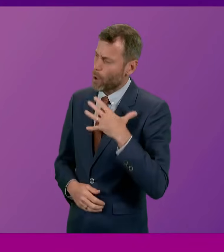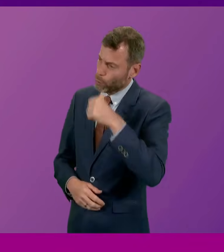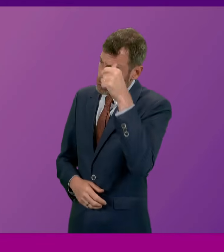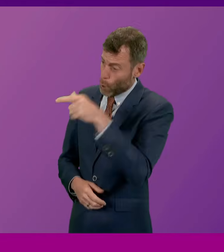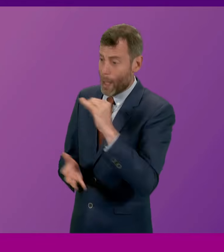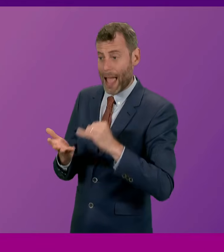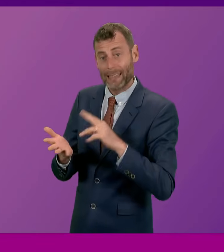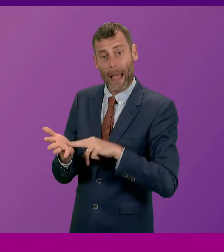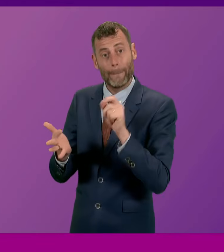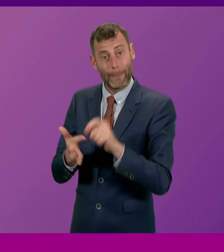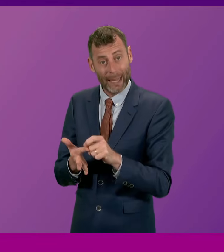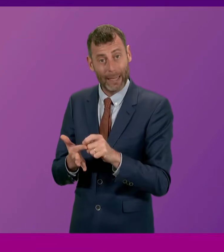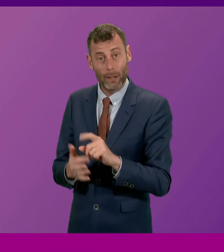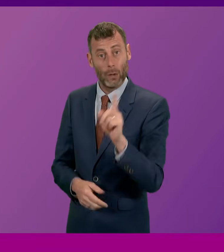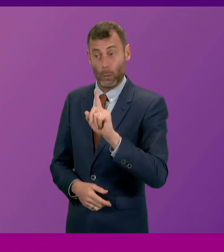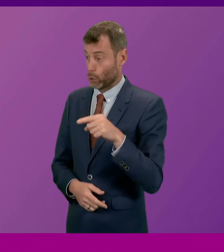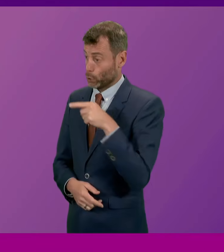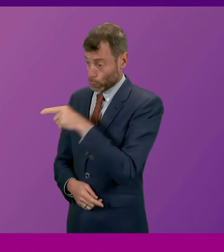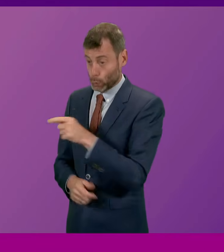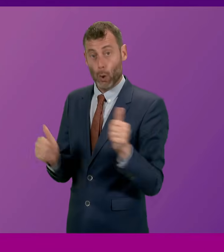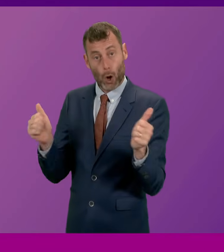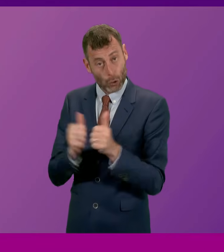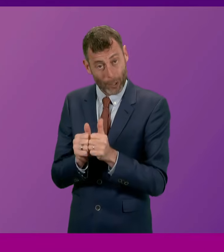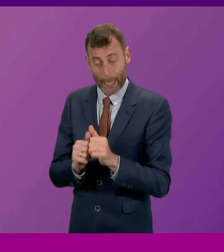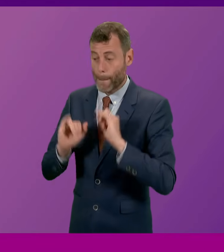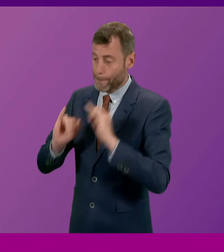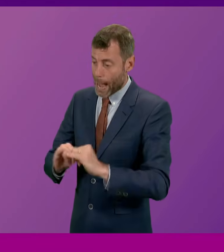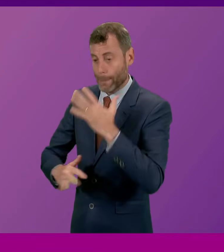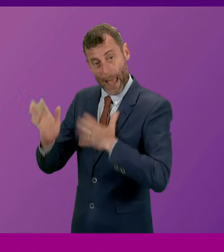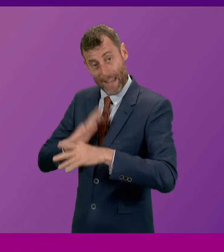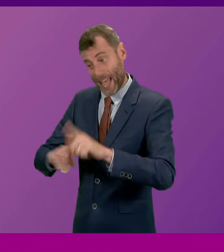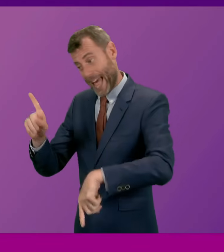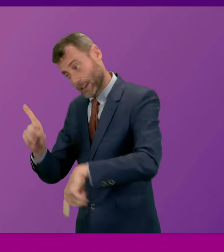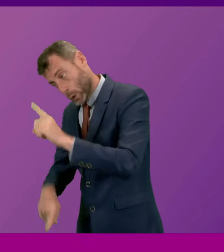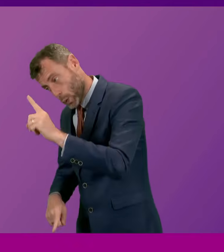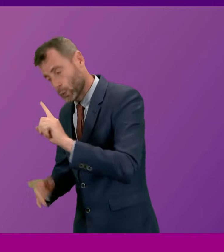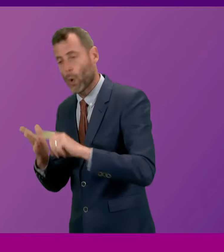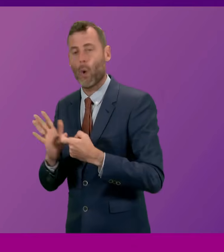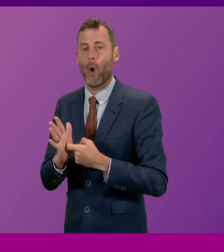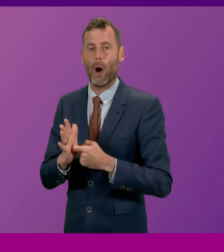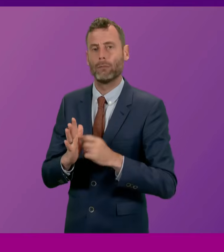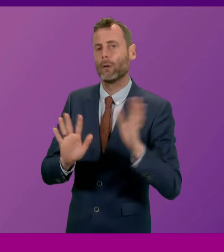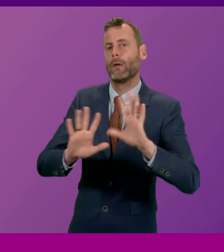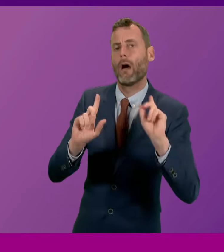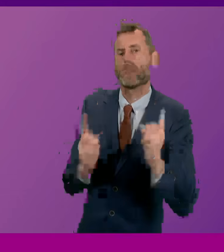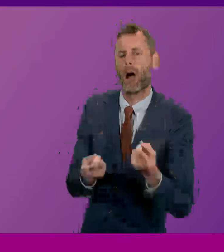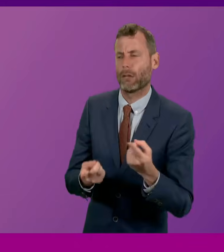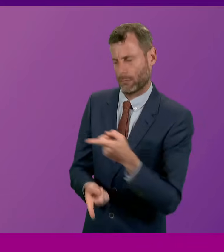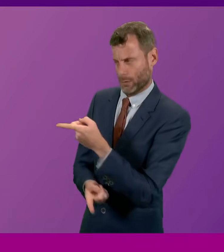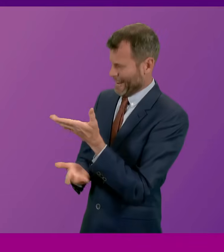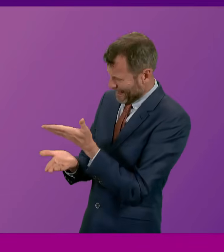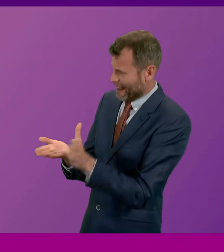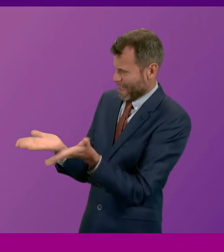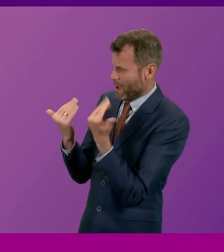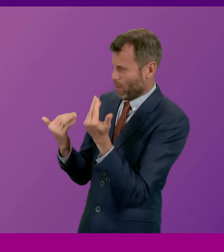the U-turned and now support exclusions to tackle bad behaviour, or do they not even know themselves?